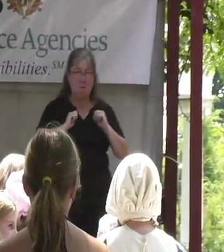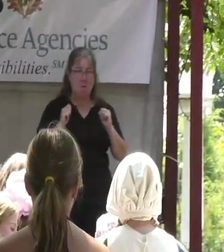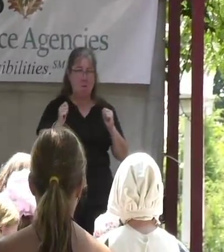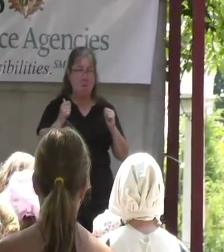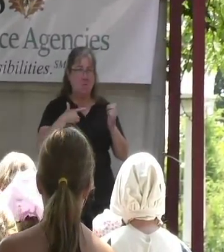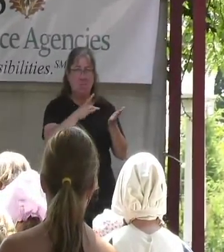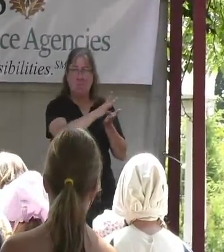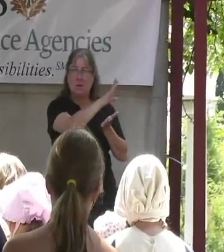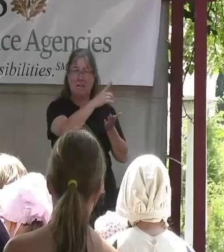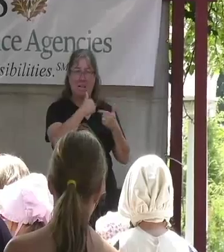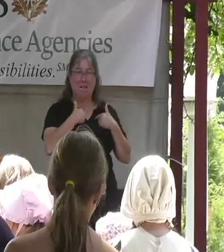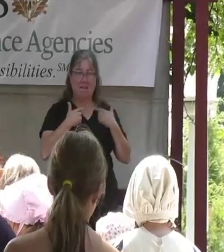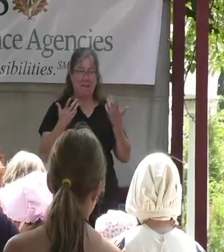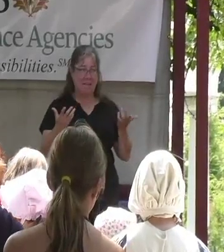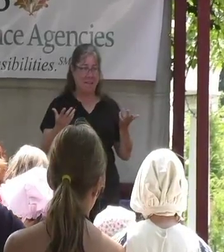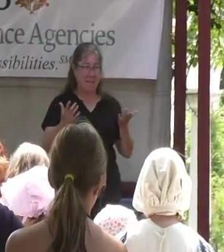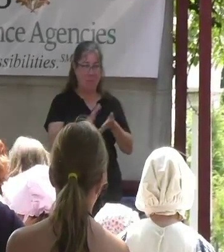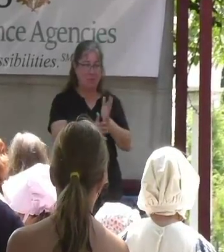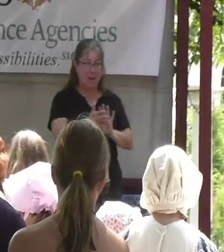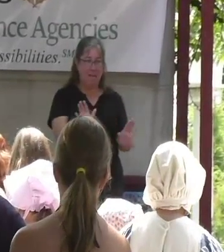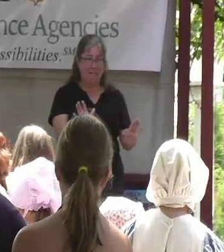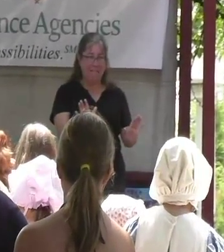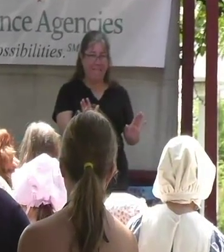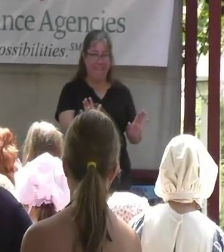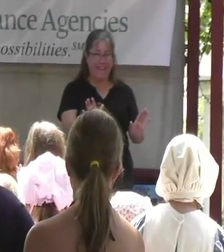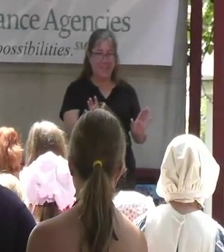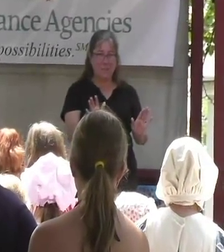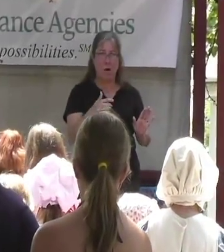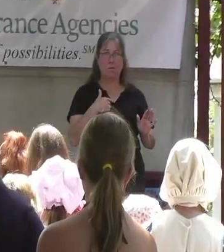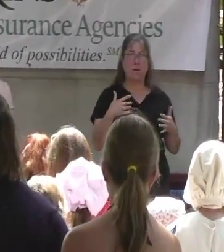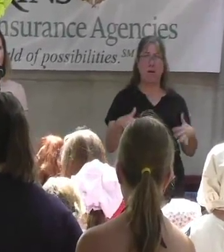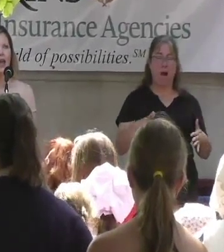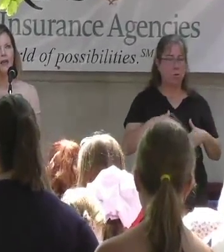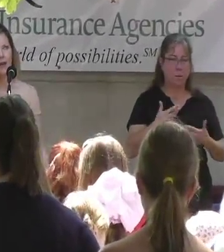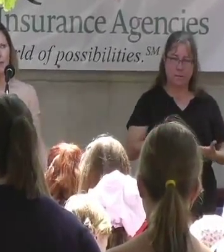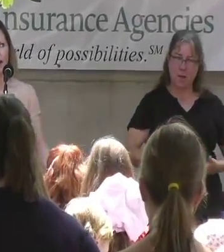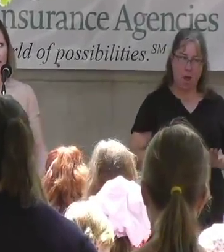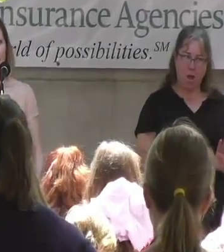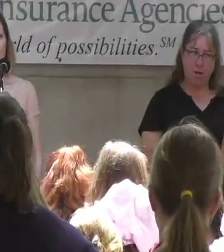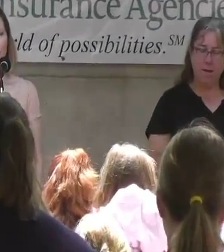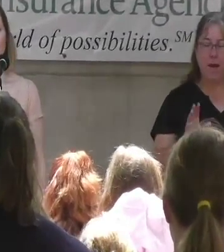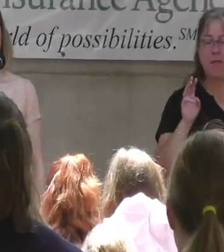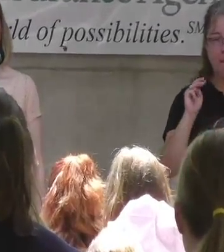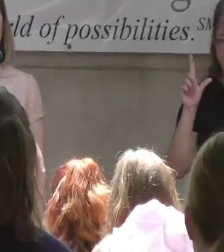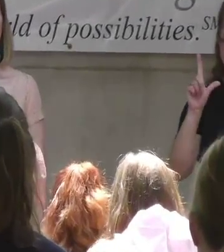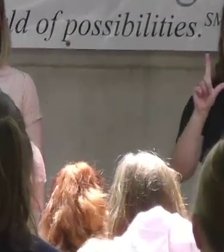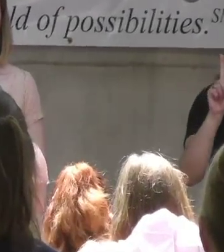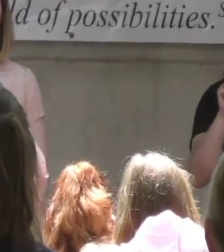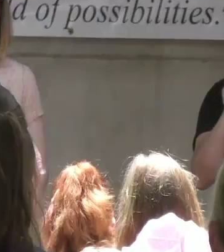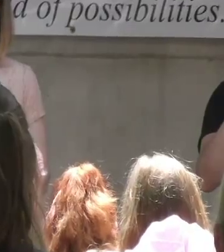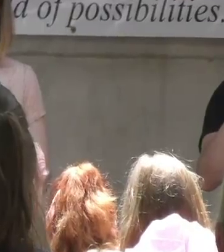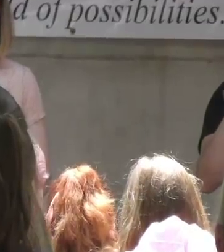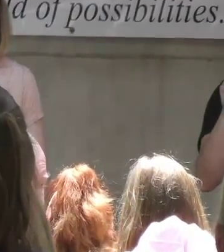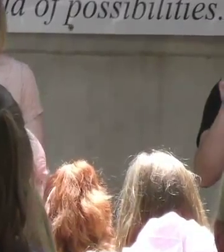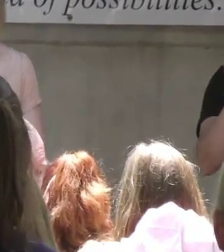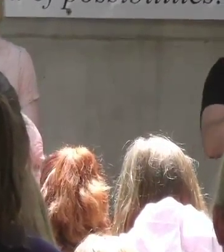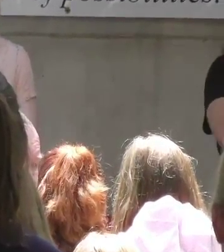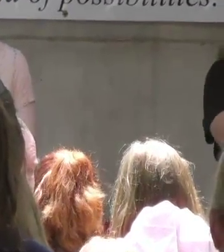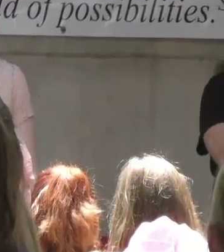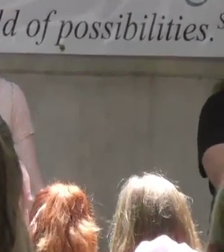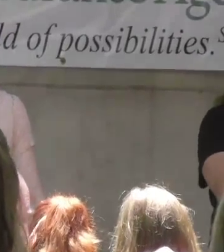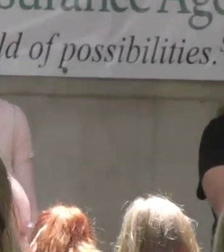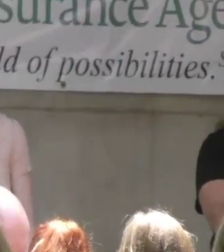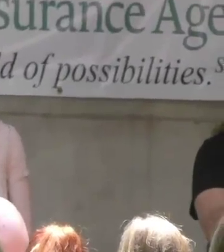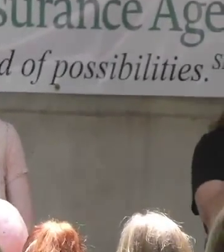me to do, and that'll be it. I'll be done. So I was very upset. And then Mike Landon told me, no, I